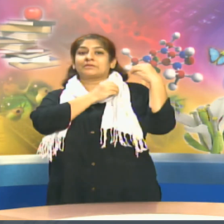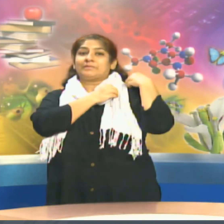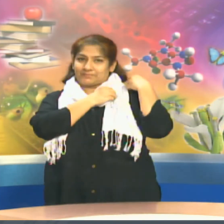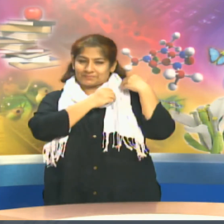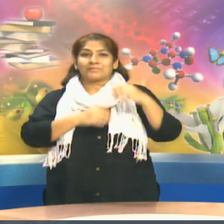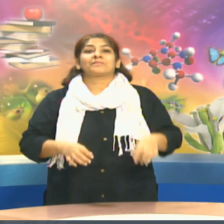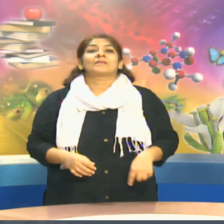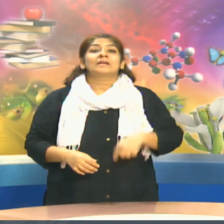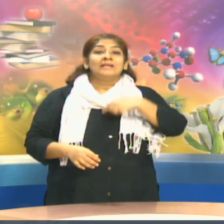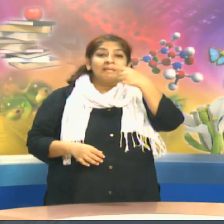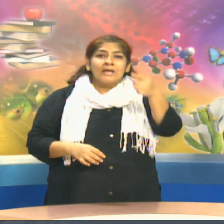future.